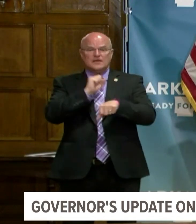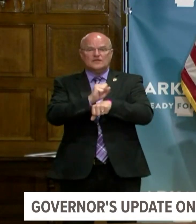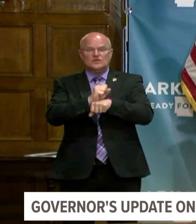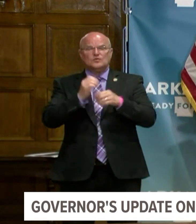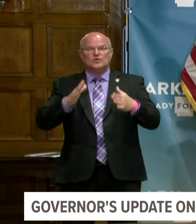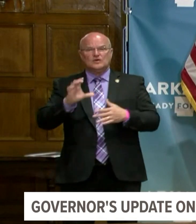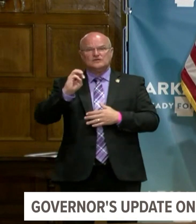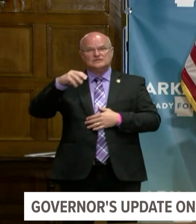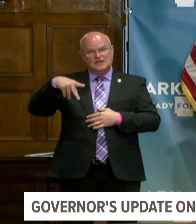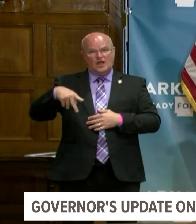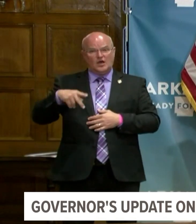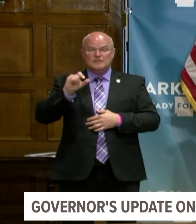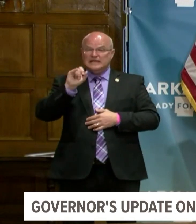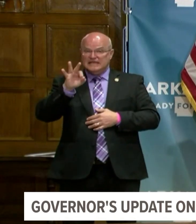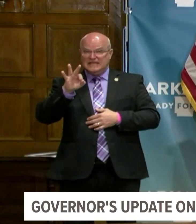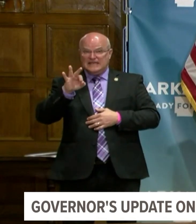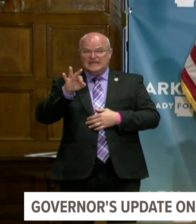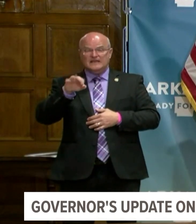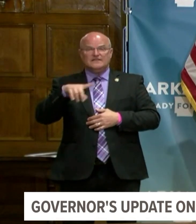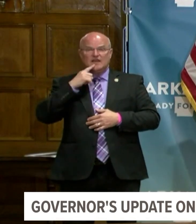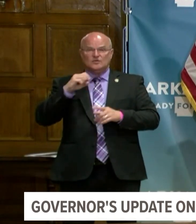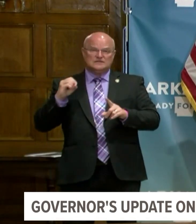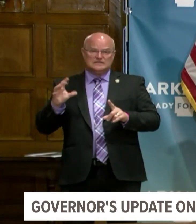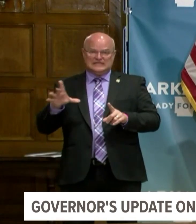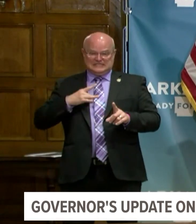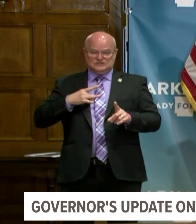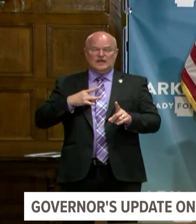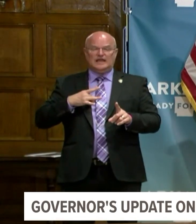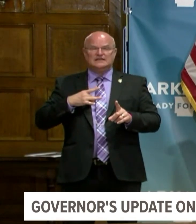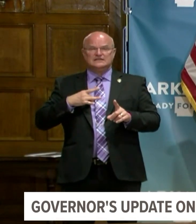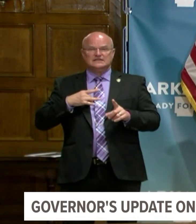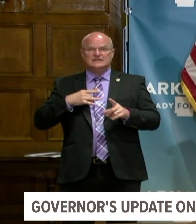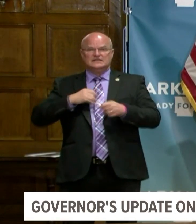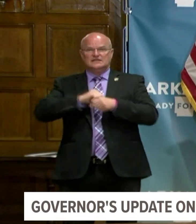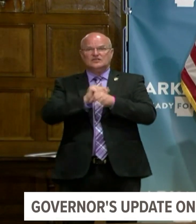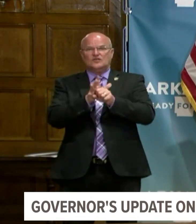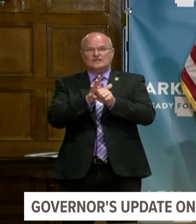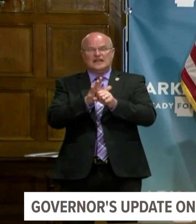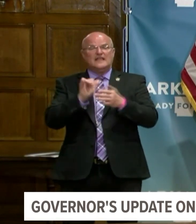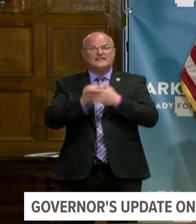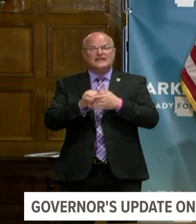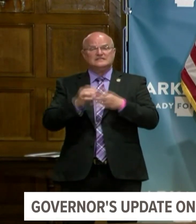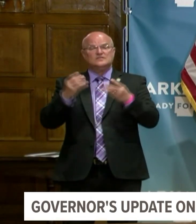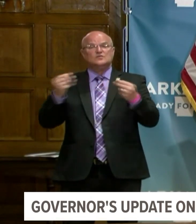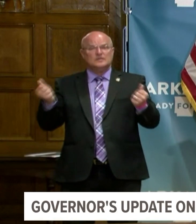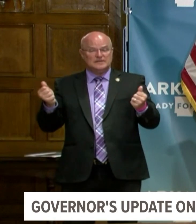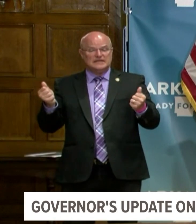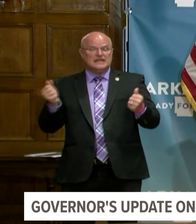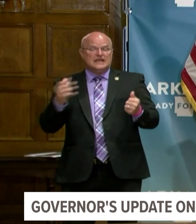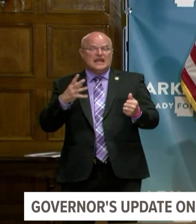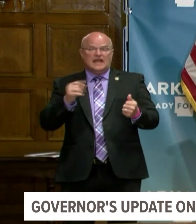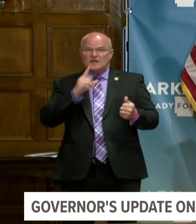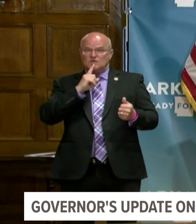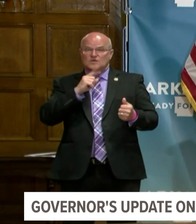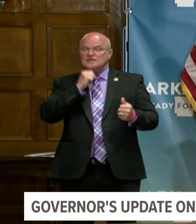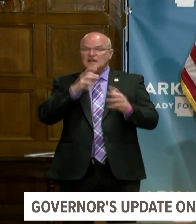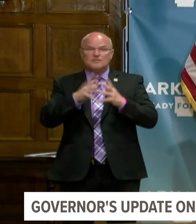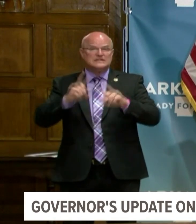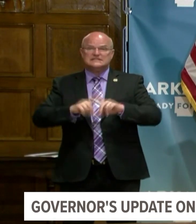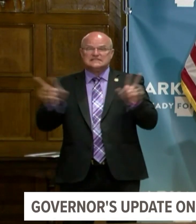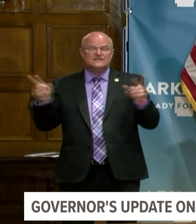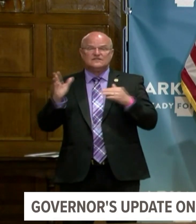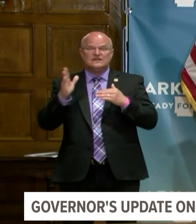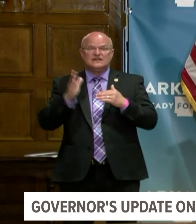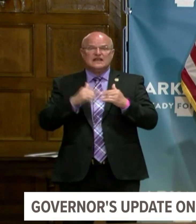workers' compensation if they would contract COVID-19. That is the remedy, and it's really not much